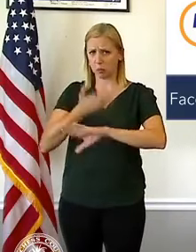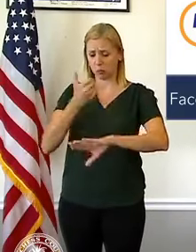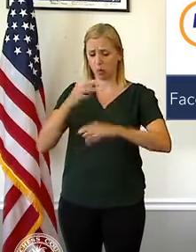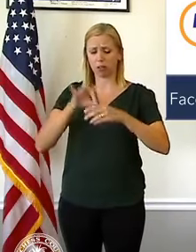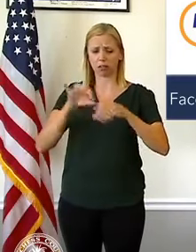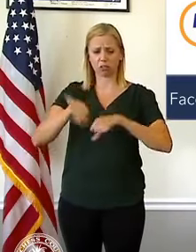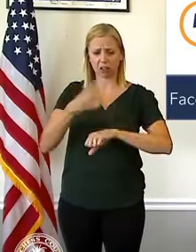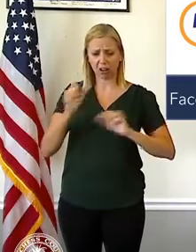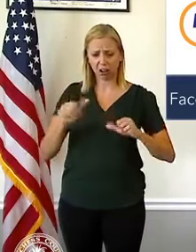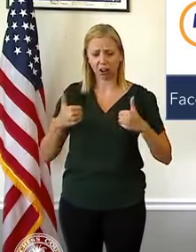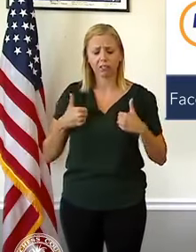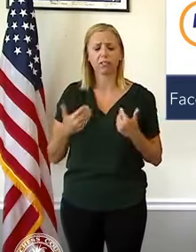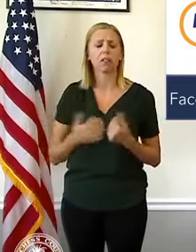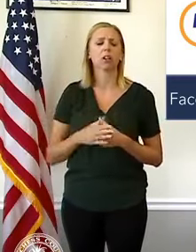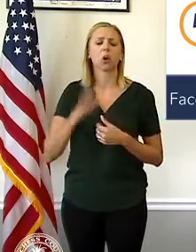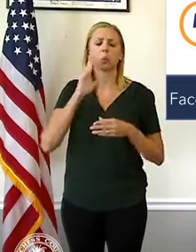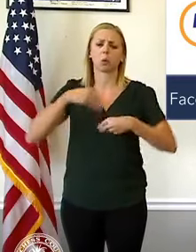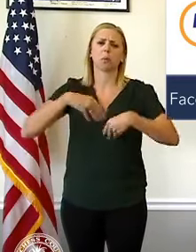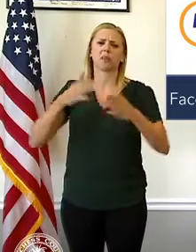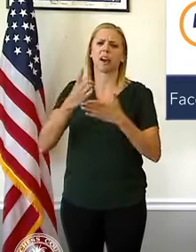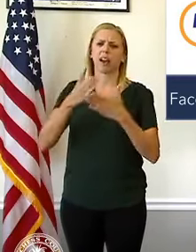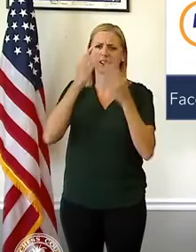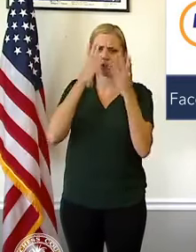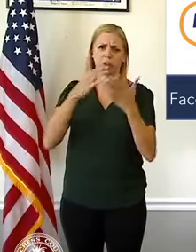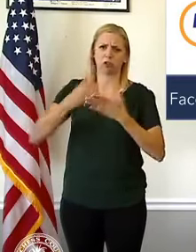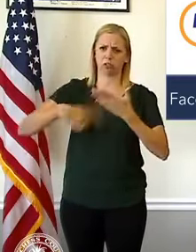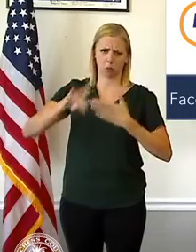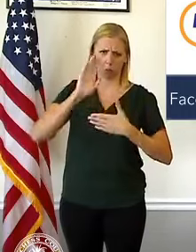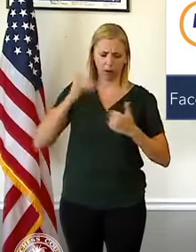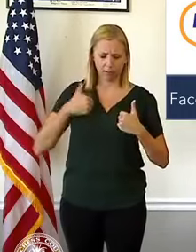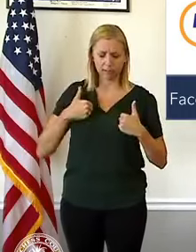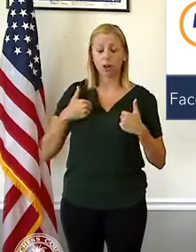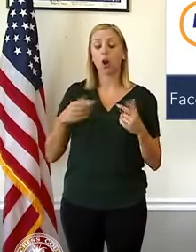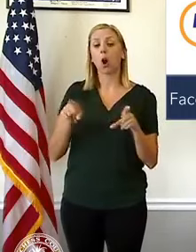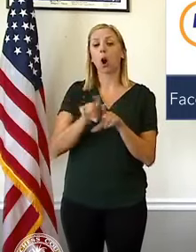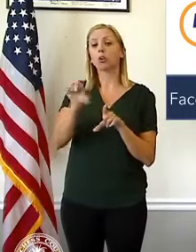Day. We'll provide you that information. You also now have the